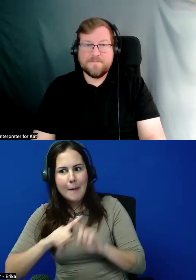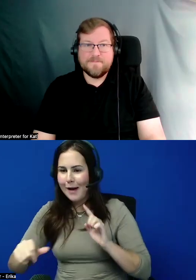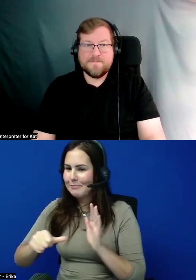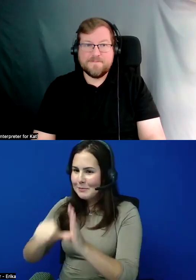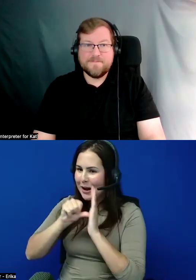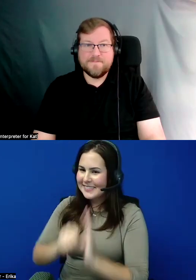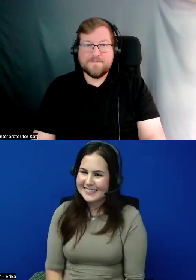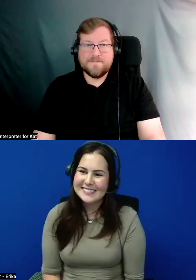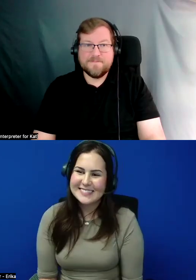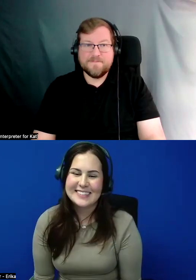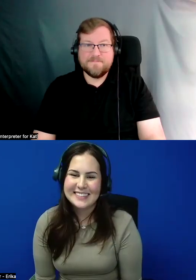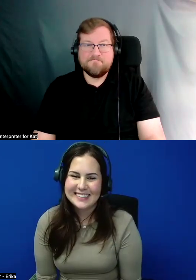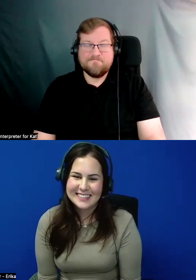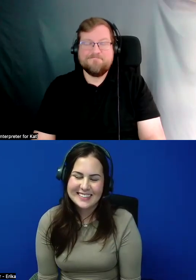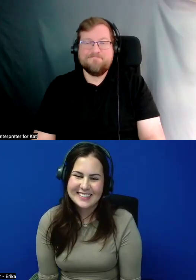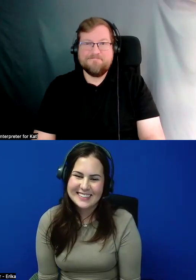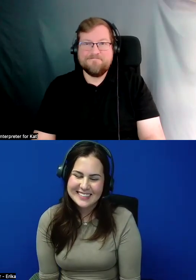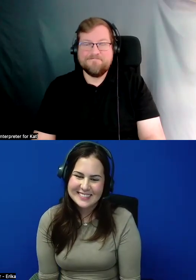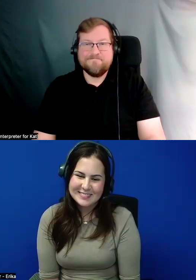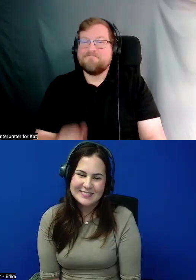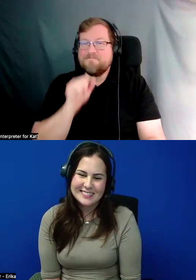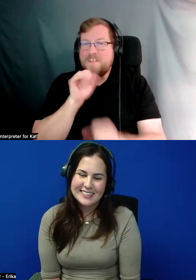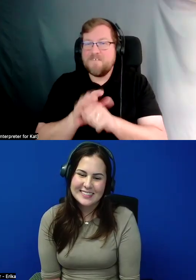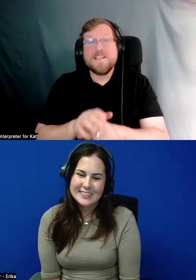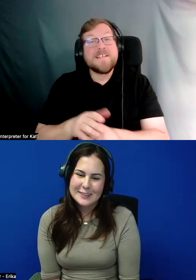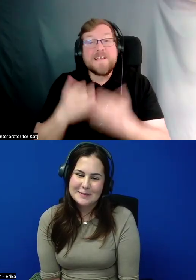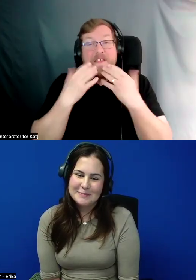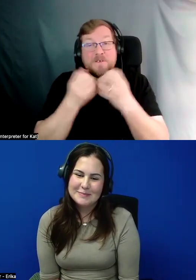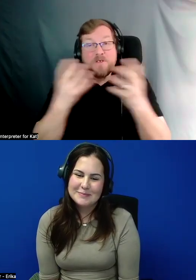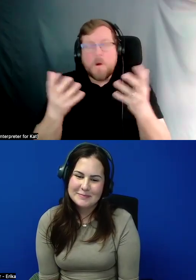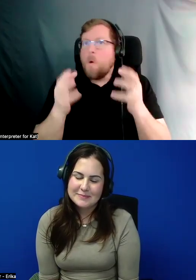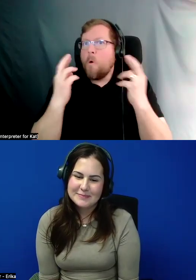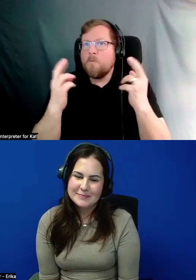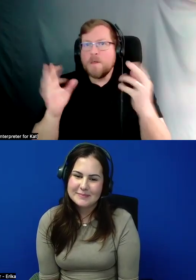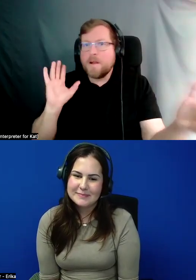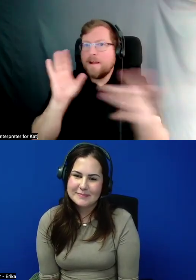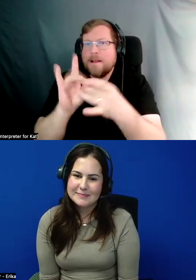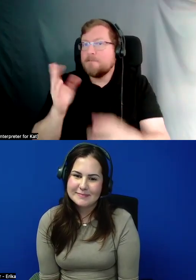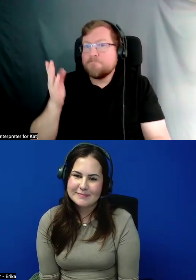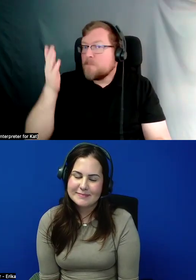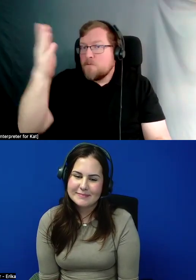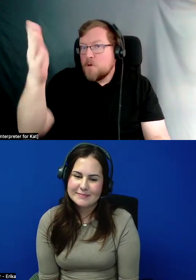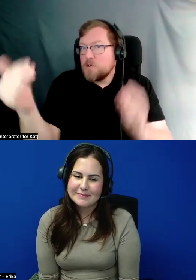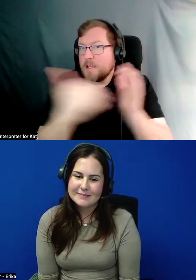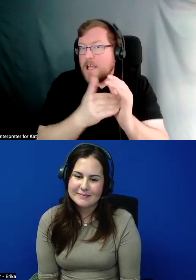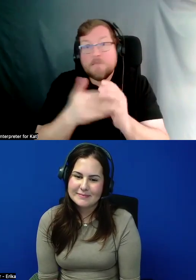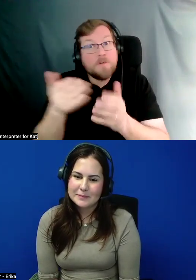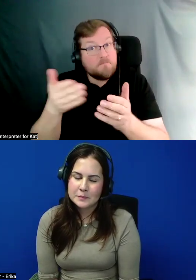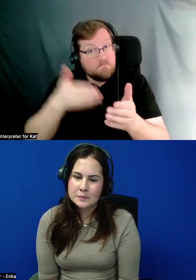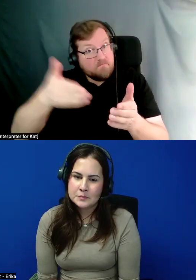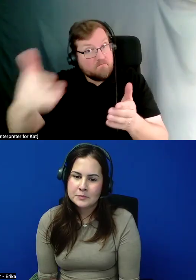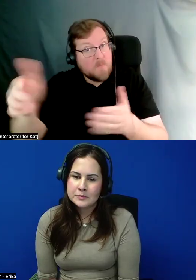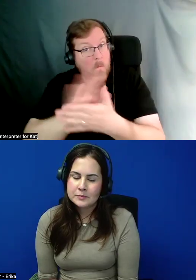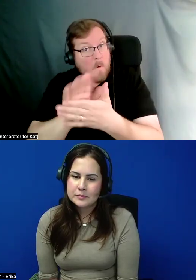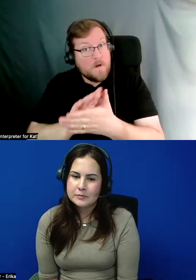do. Definitely, thank you so much. Hopefully, we can connect sometime to the future for the next couple of movies